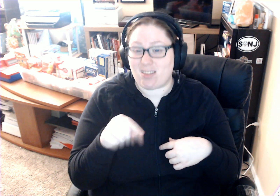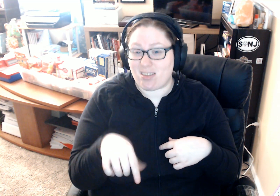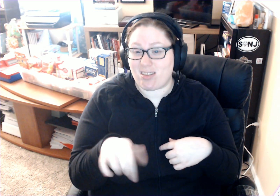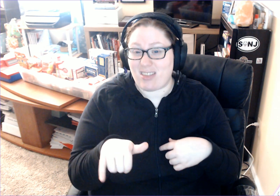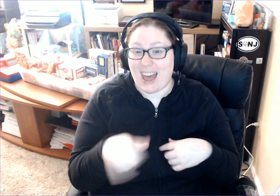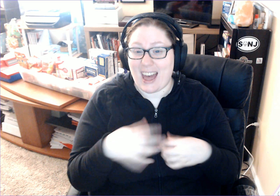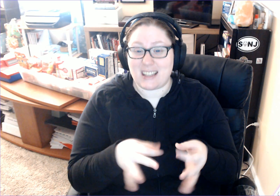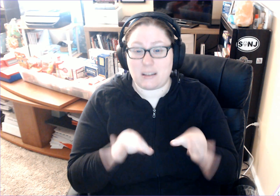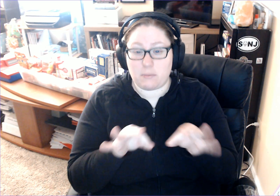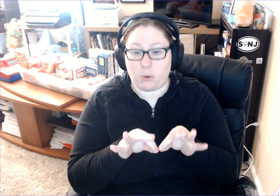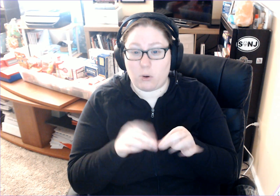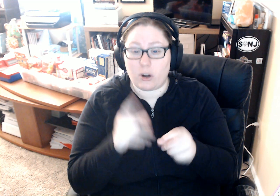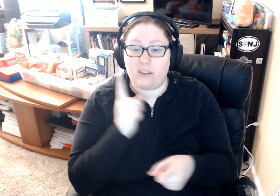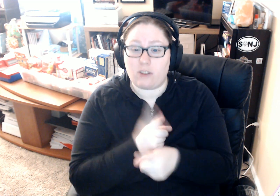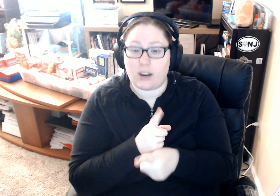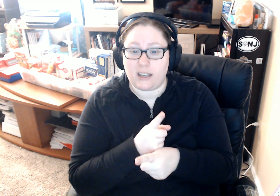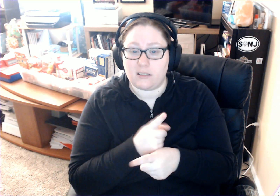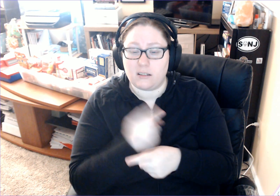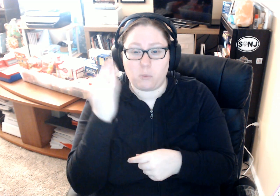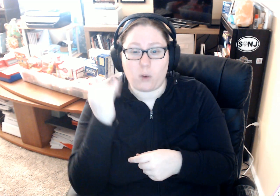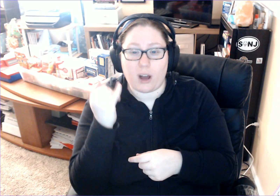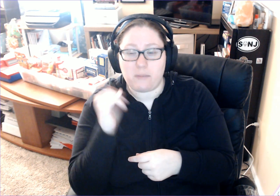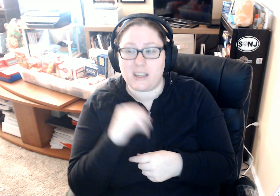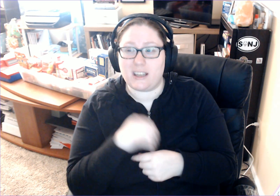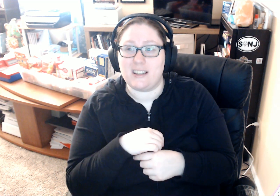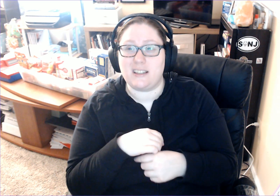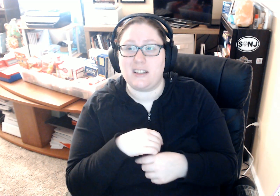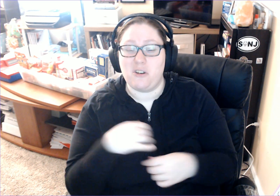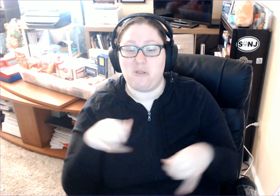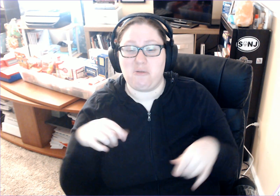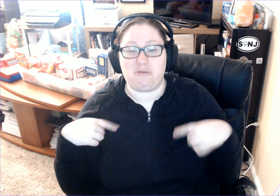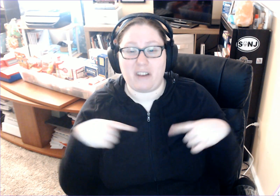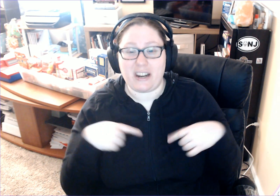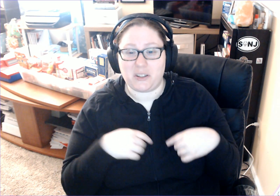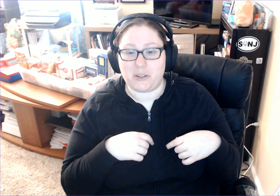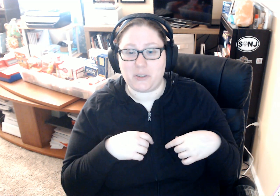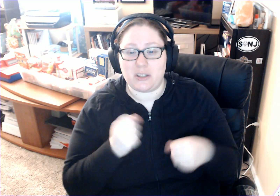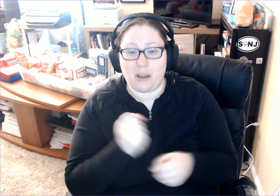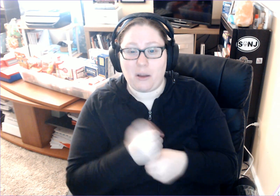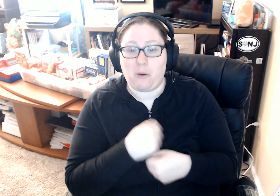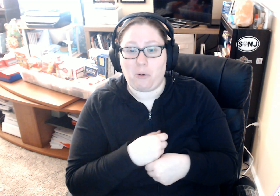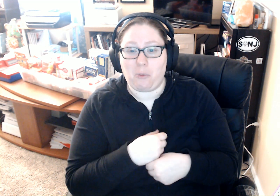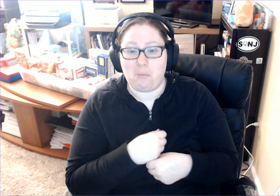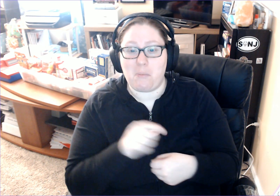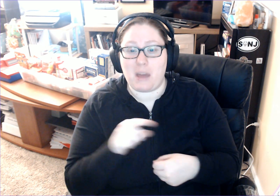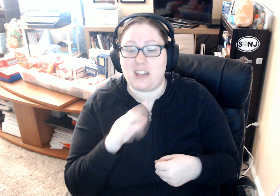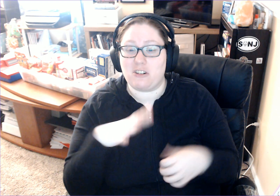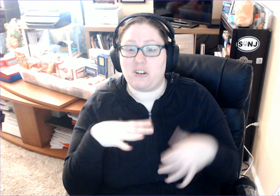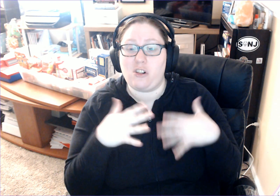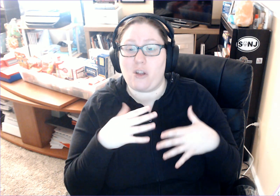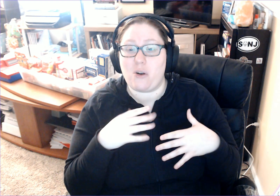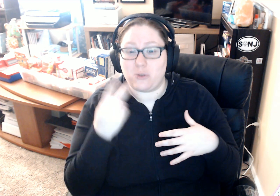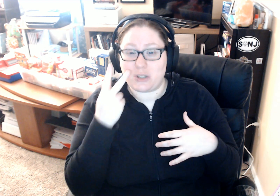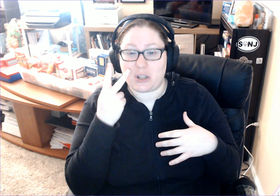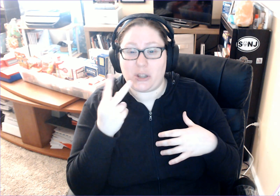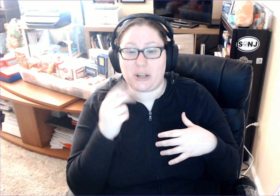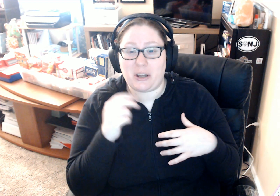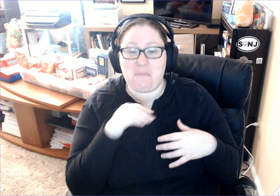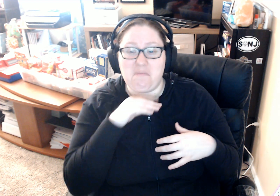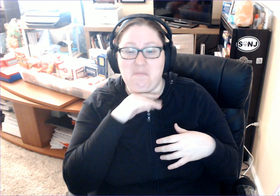That is important, right? Why? Because wrinkles make your clothes look